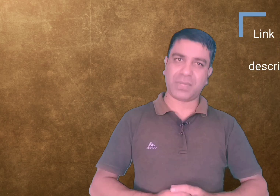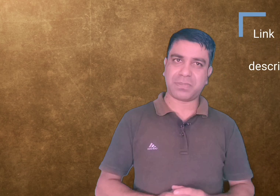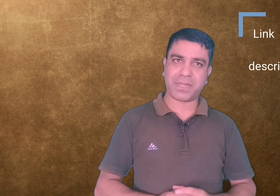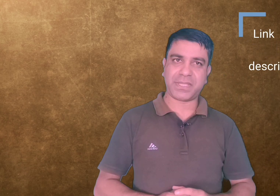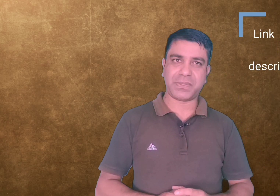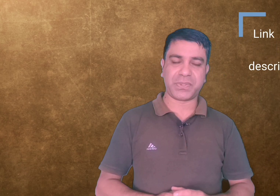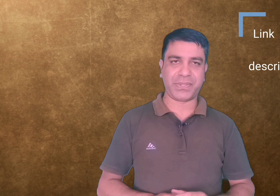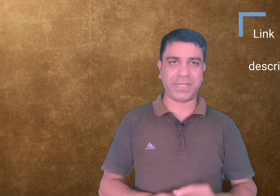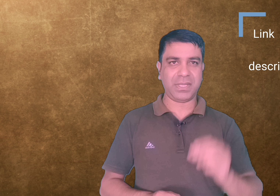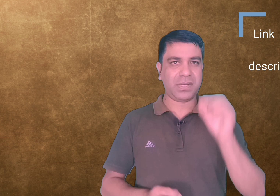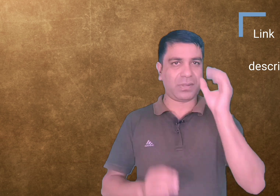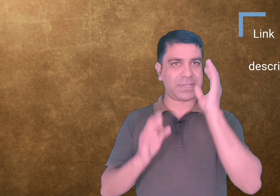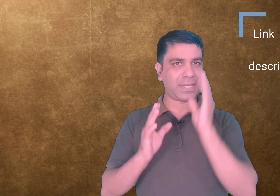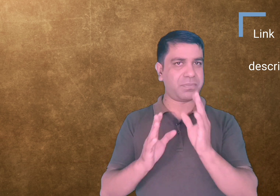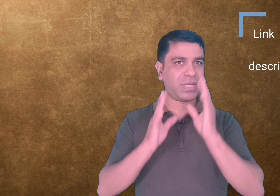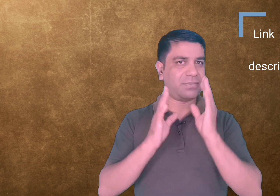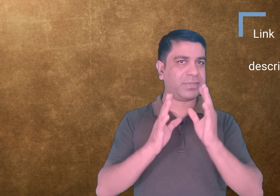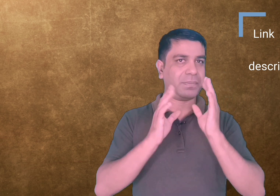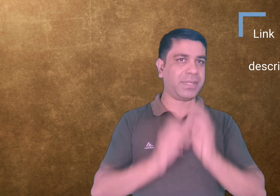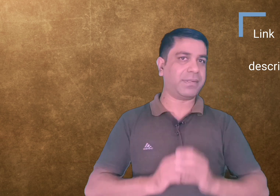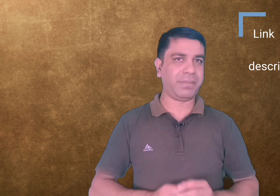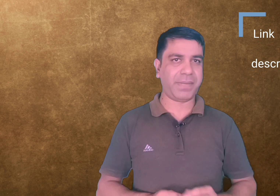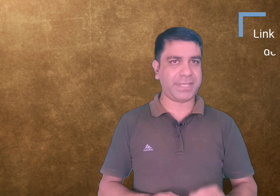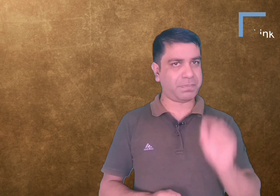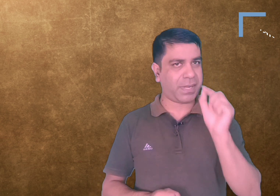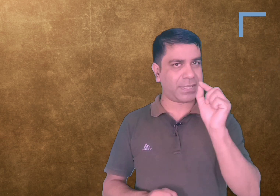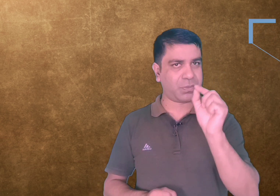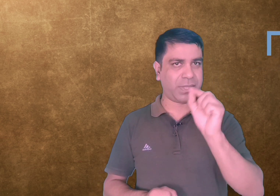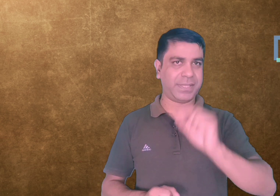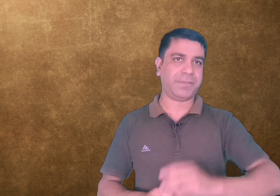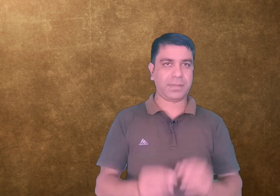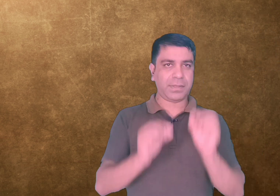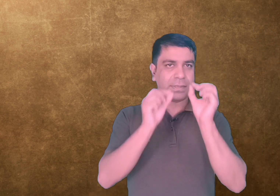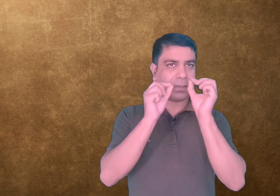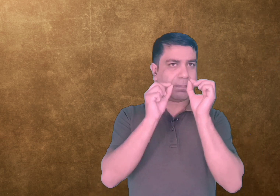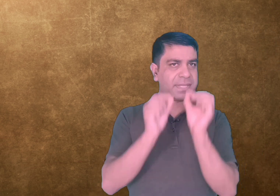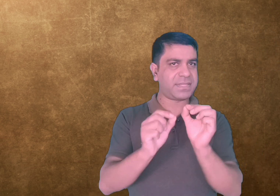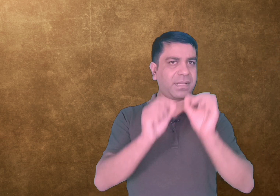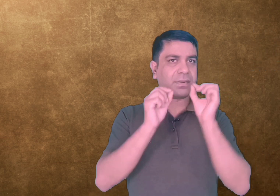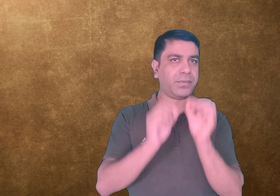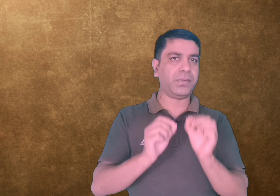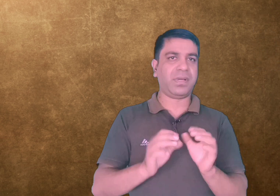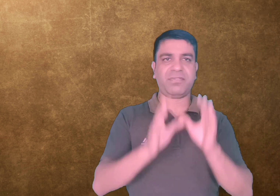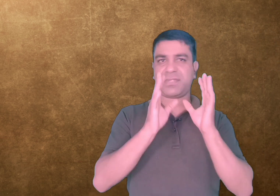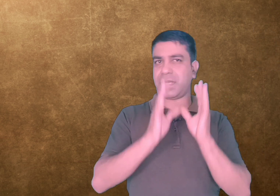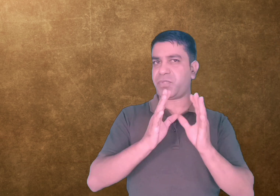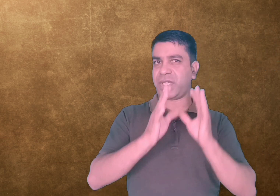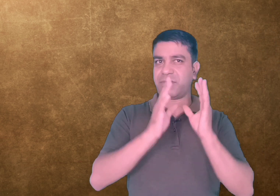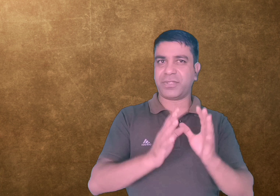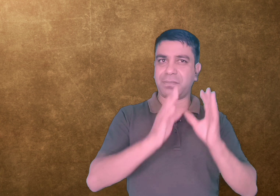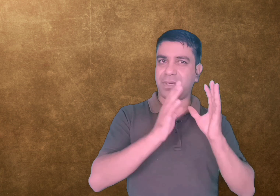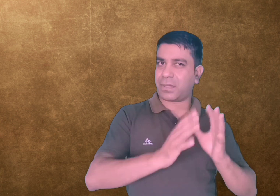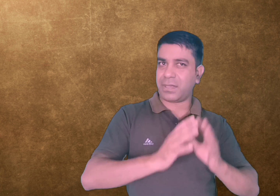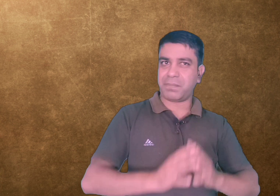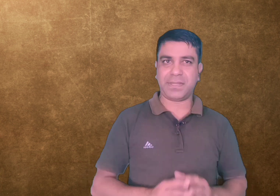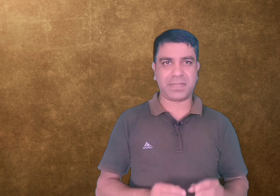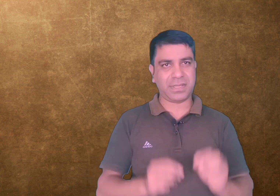watch my tutorial on Subject-Verb Agreement Part 1. The basic rule of subject-verb agreement